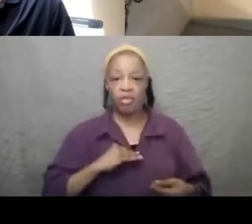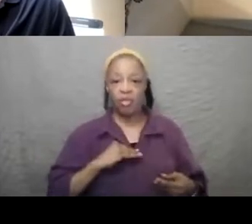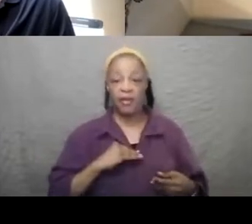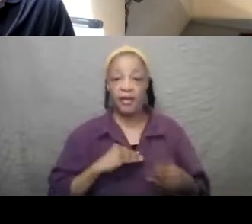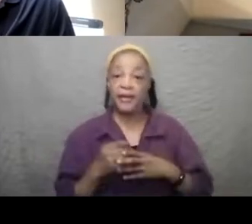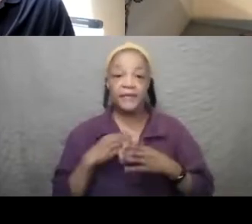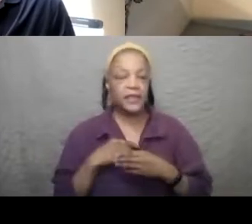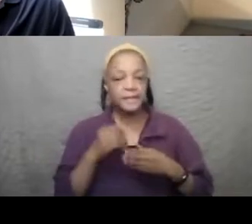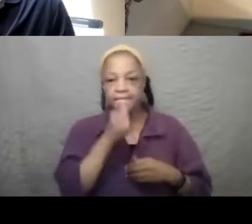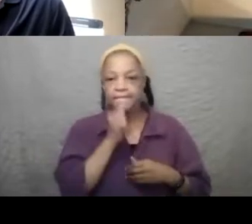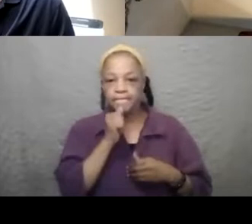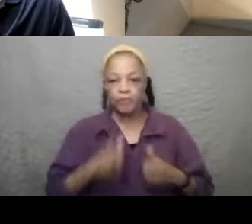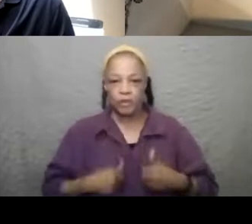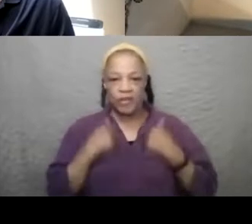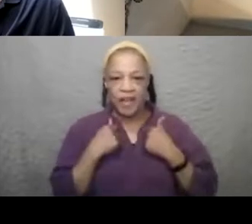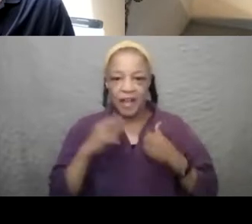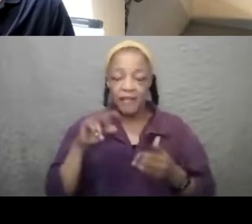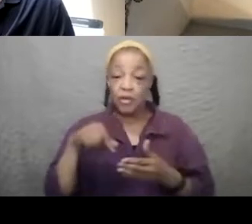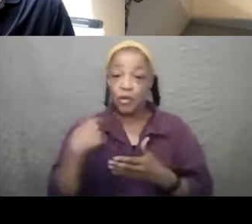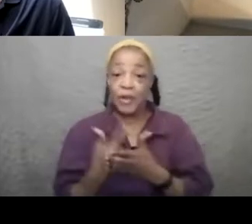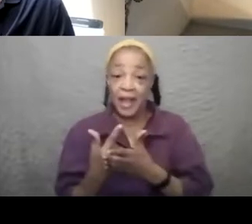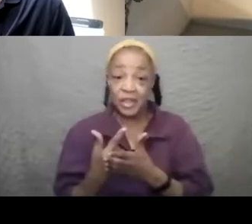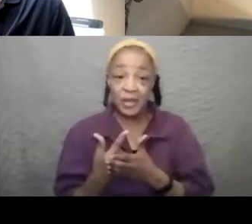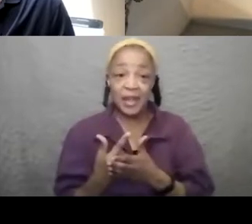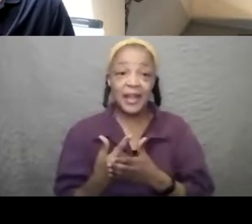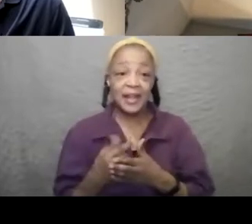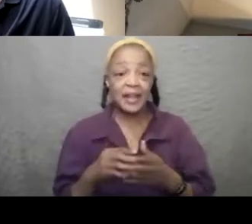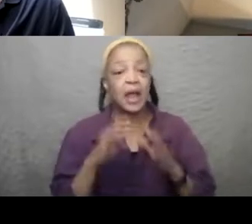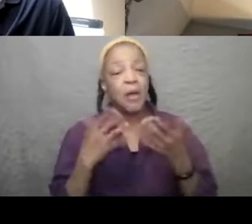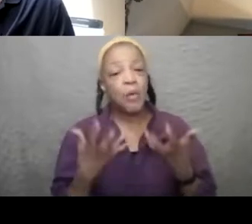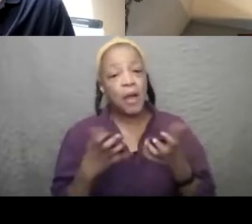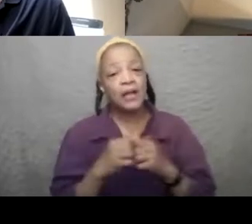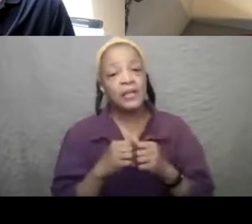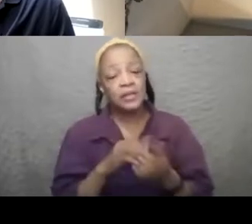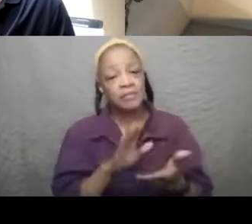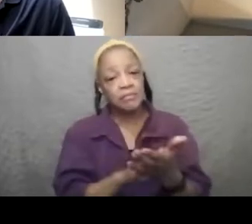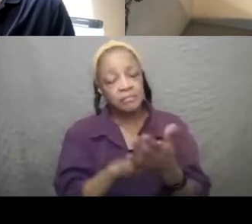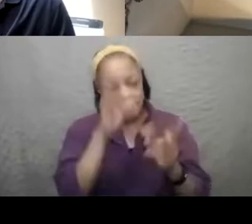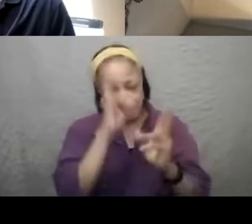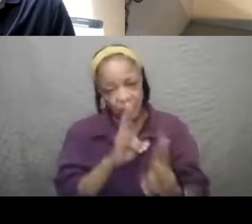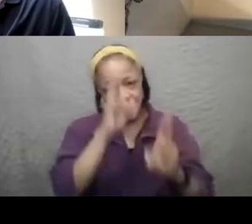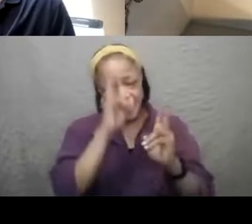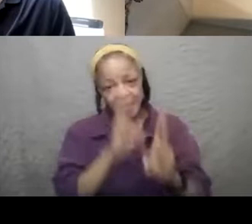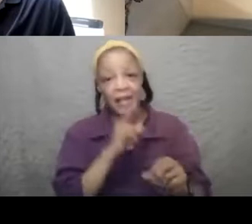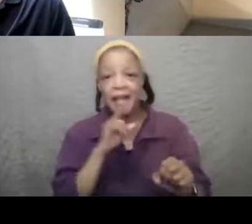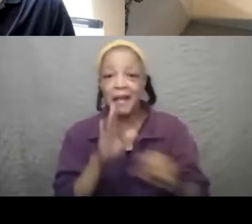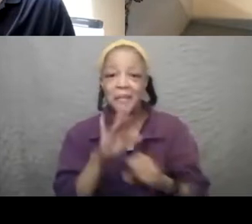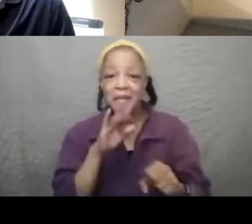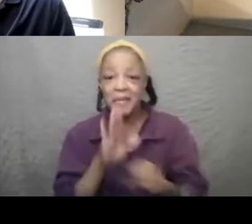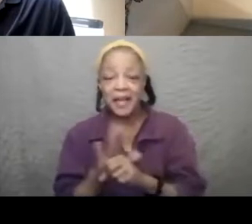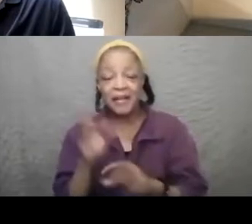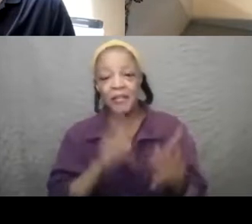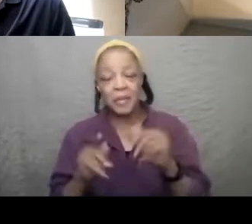degree. I want to give justice to the unending devotion and commitment of the people on our campus who